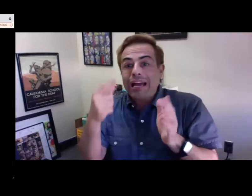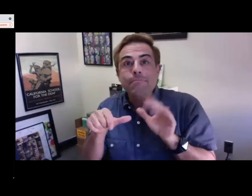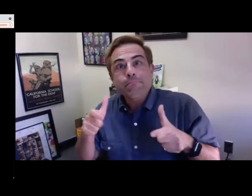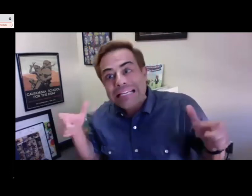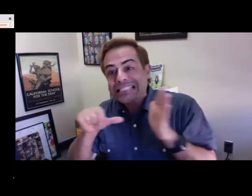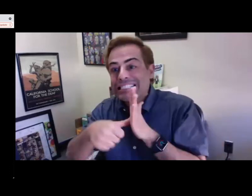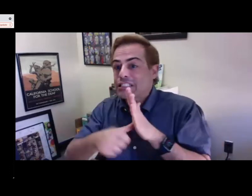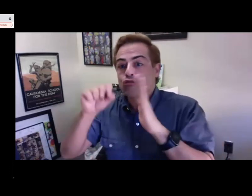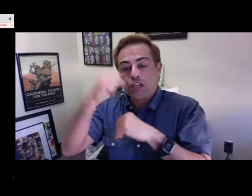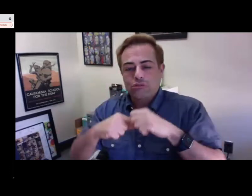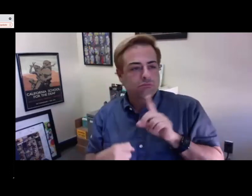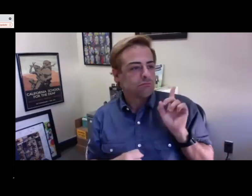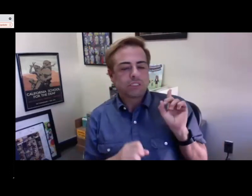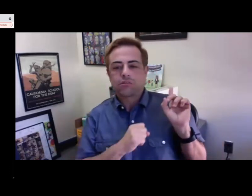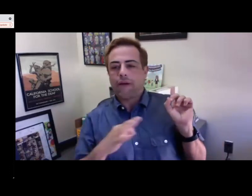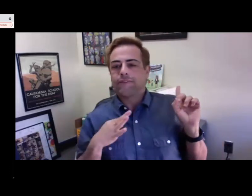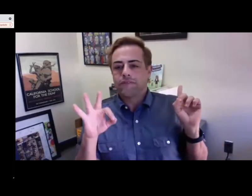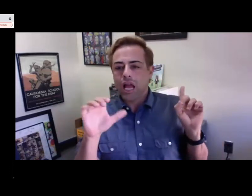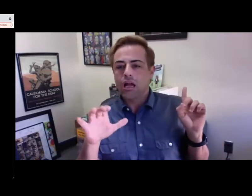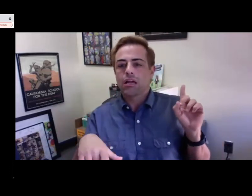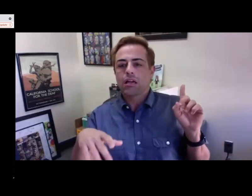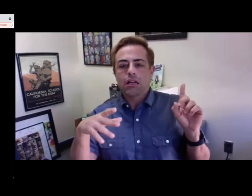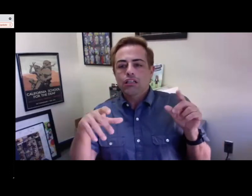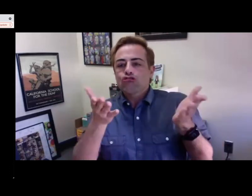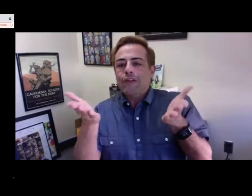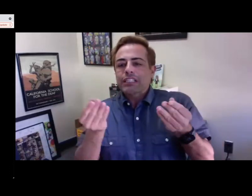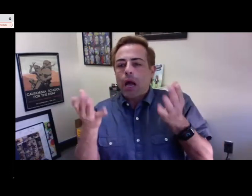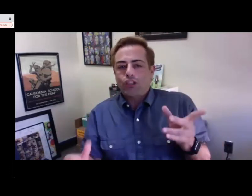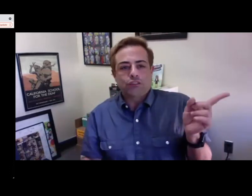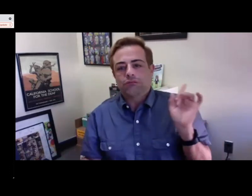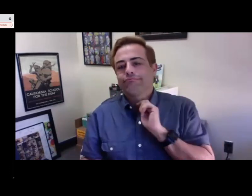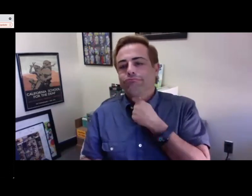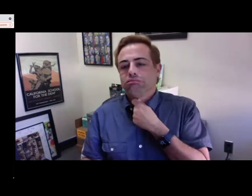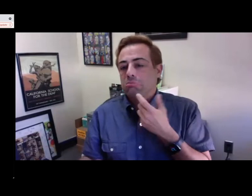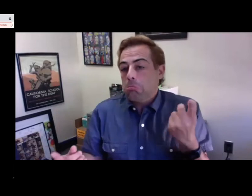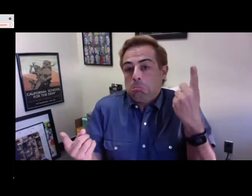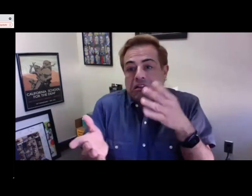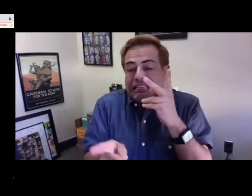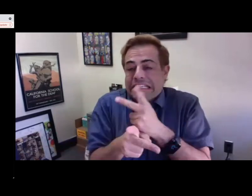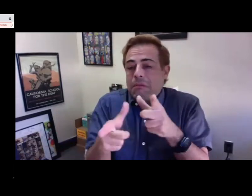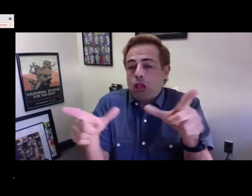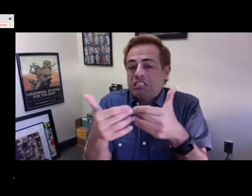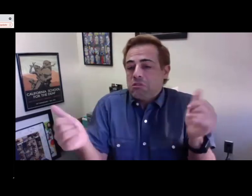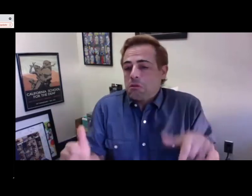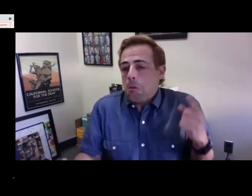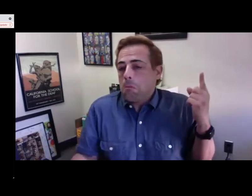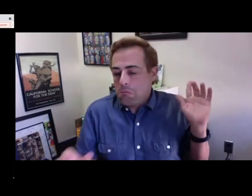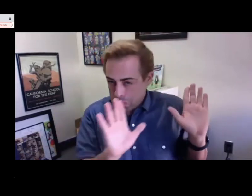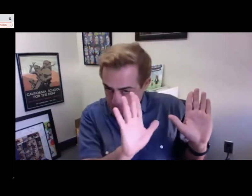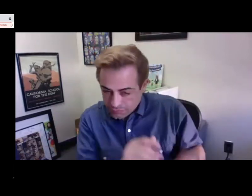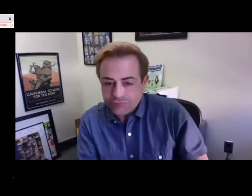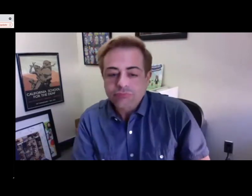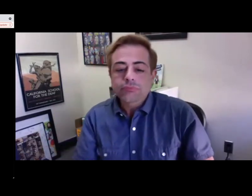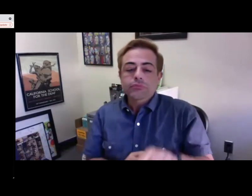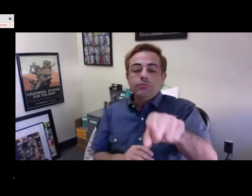structure, but and the thing we want to stress again is that all of the providers, faculty,